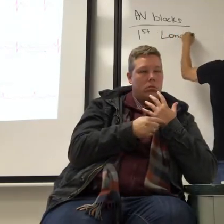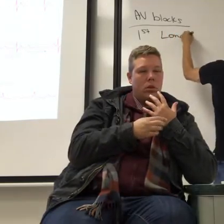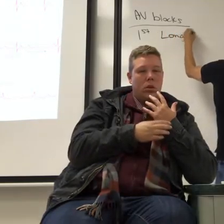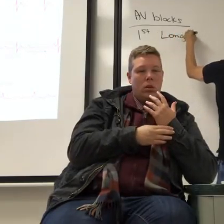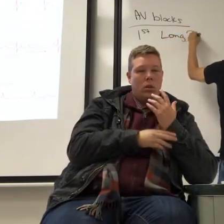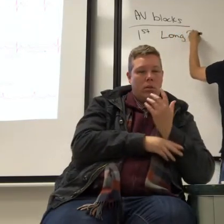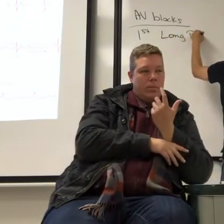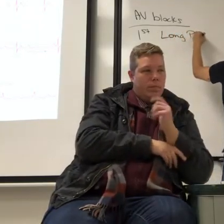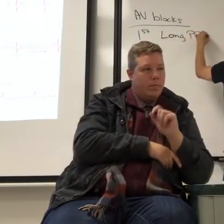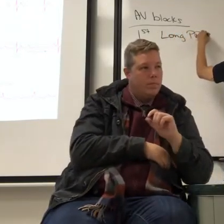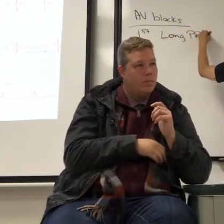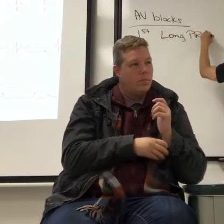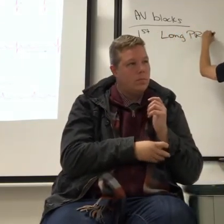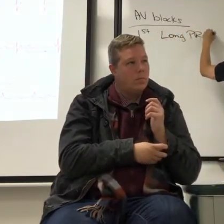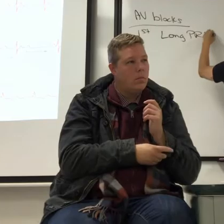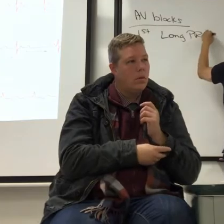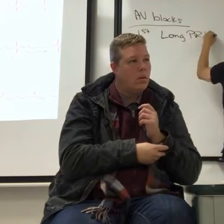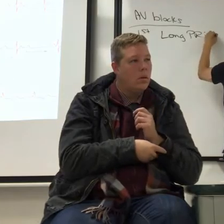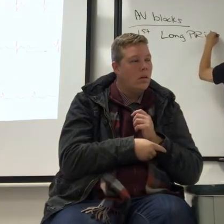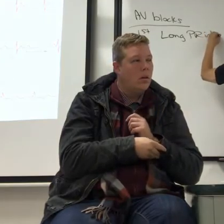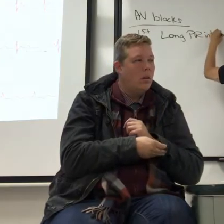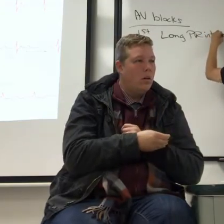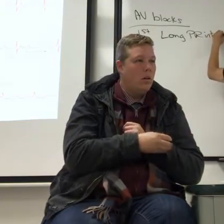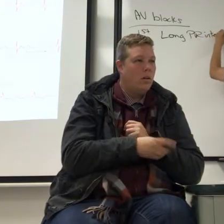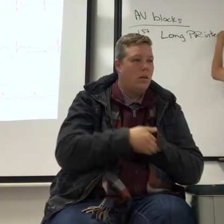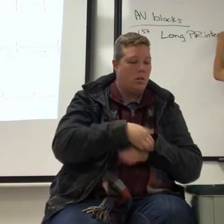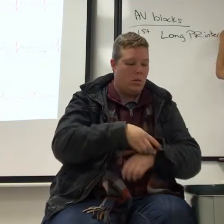Long PR interval,